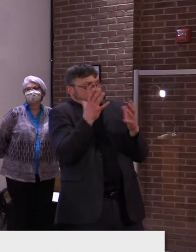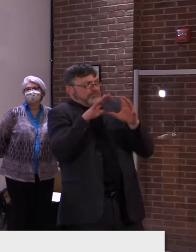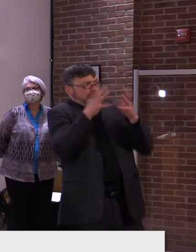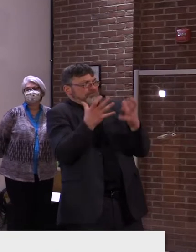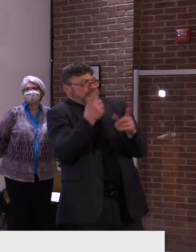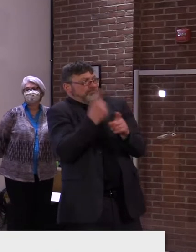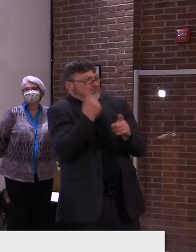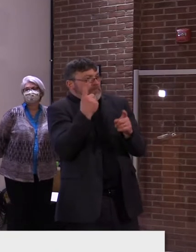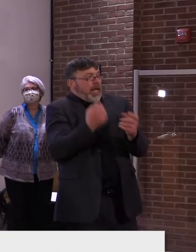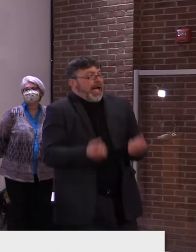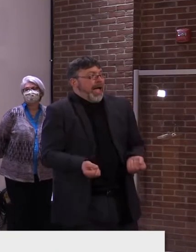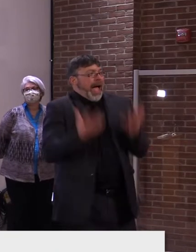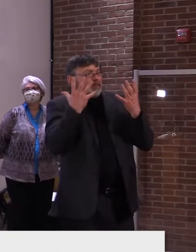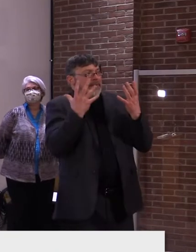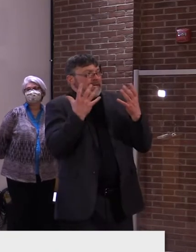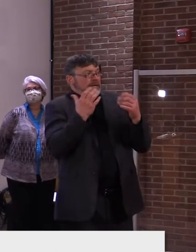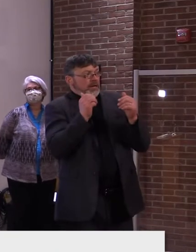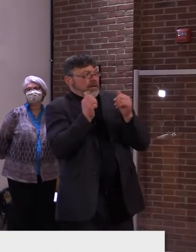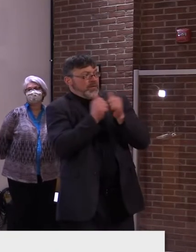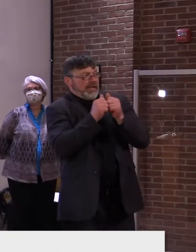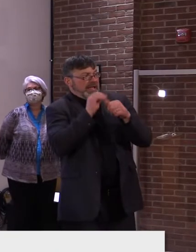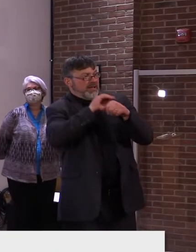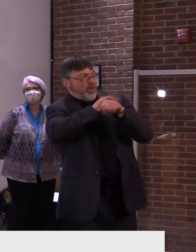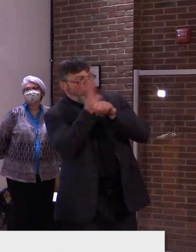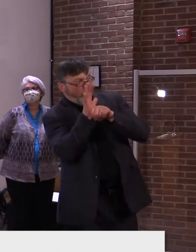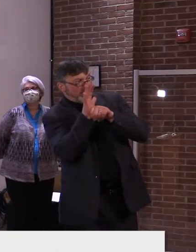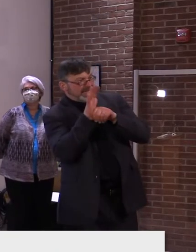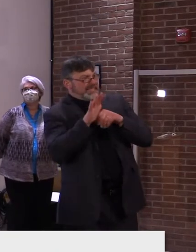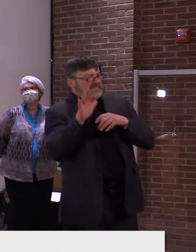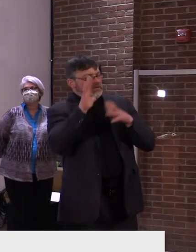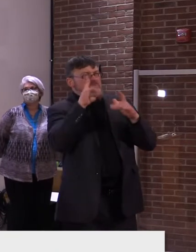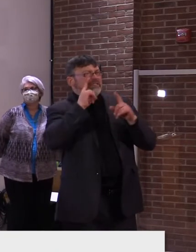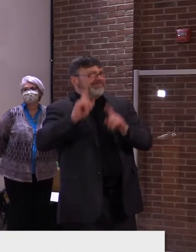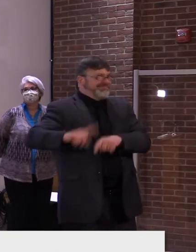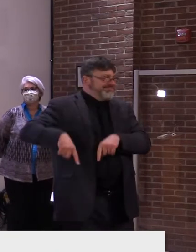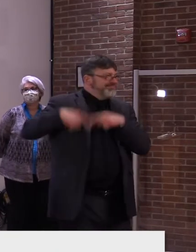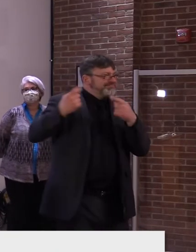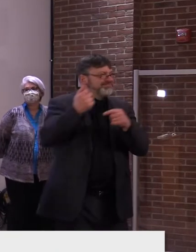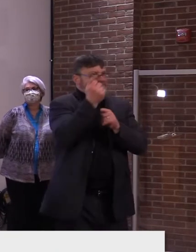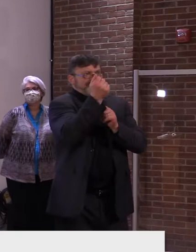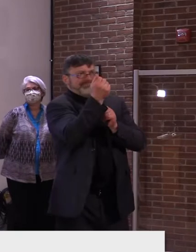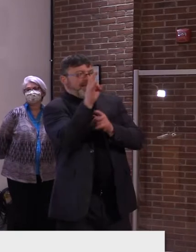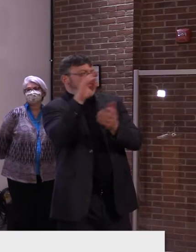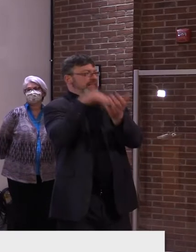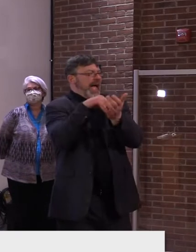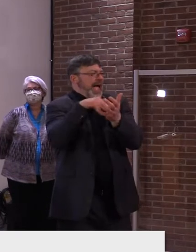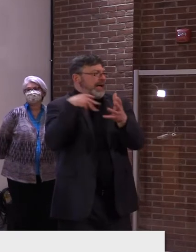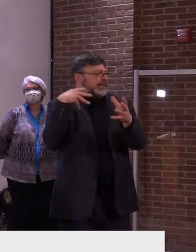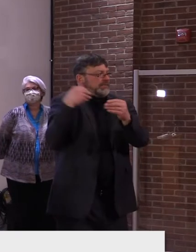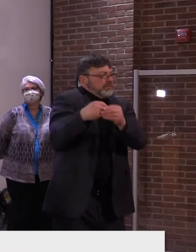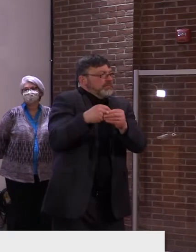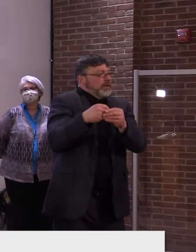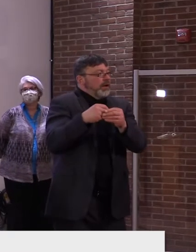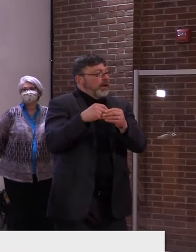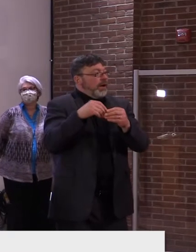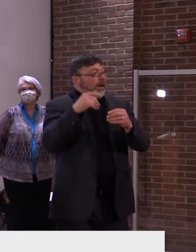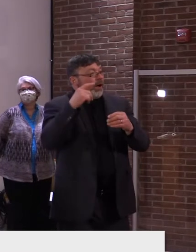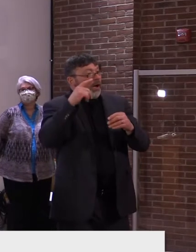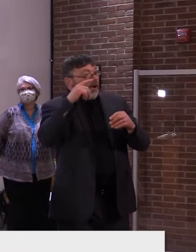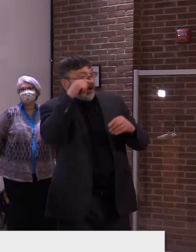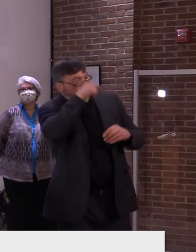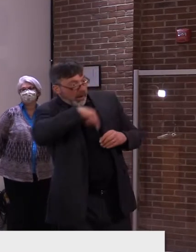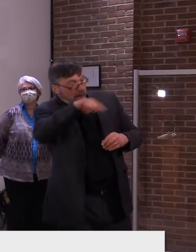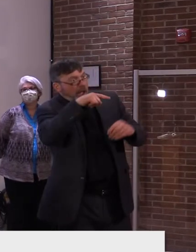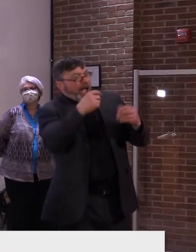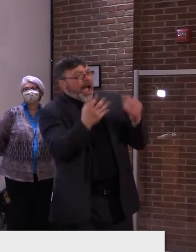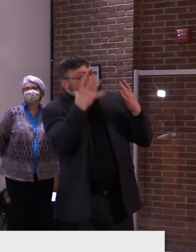haulers. All we have is the guesstimates of the research establishment nationwide, which ranges